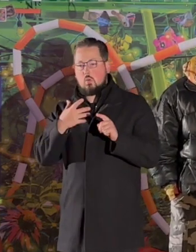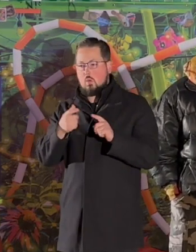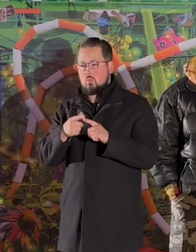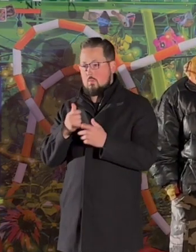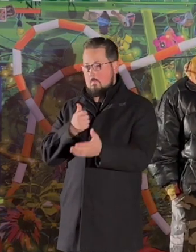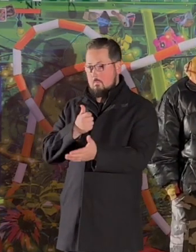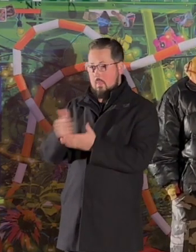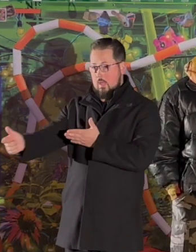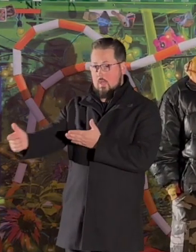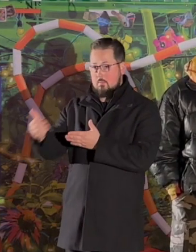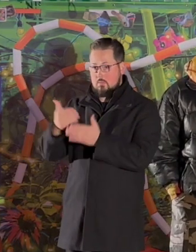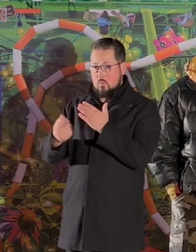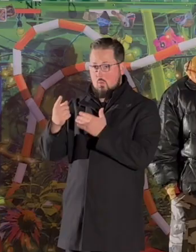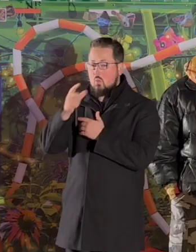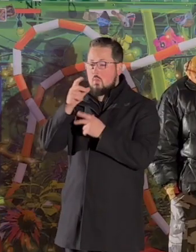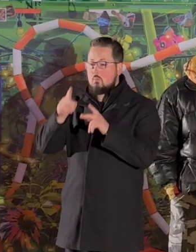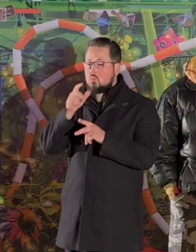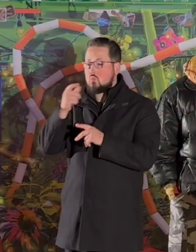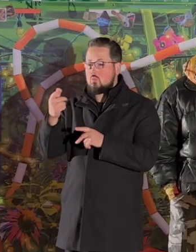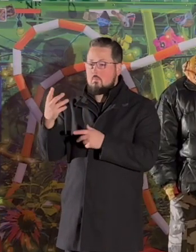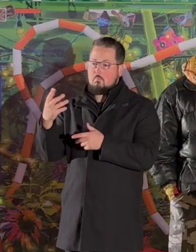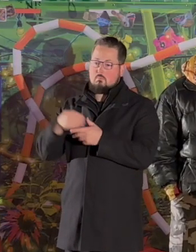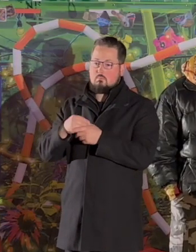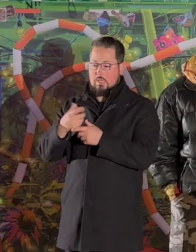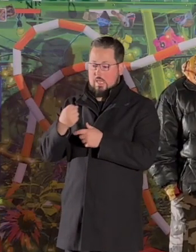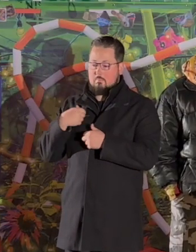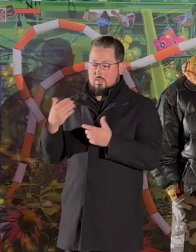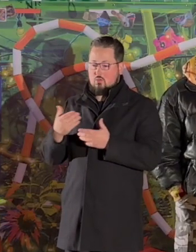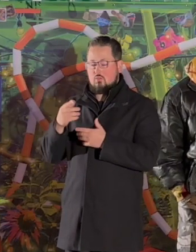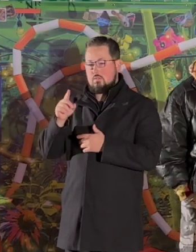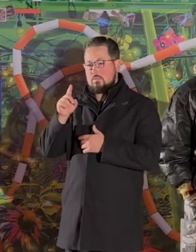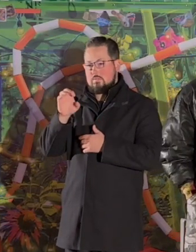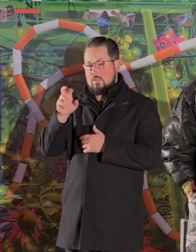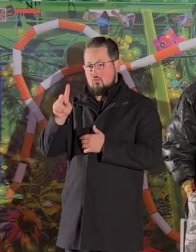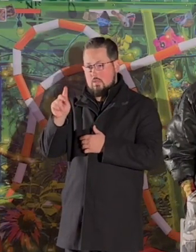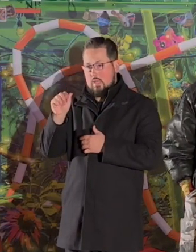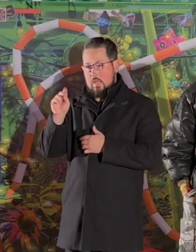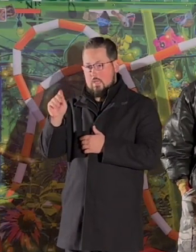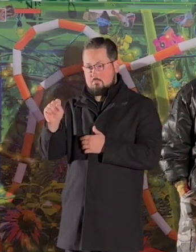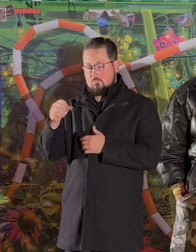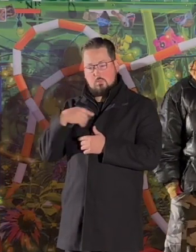blaming somebody, and that's the person that got me into this mess, the curator, Derek Adams.